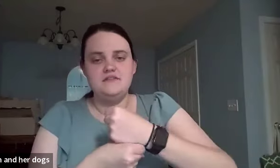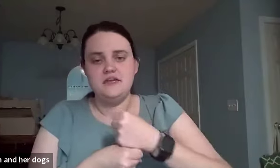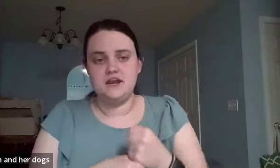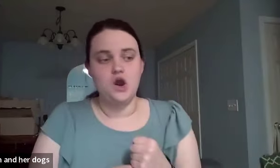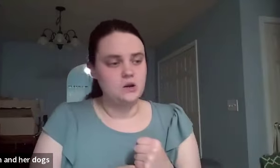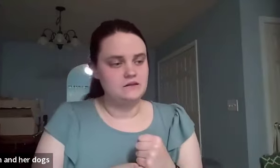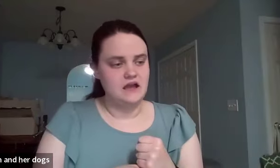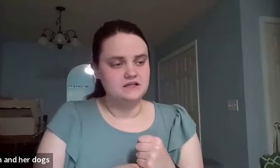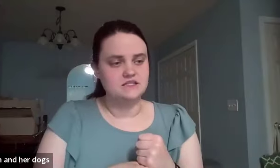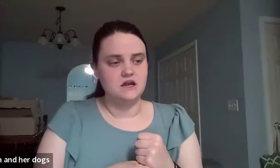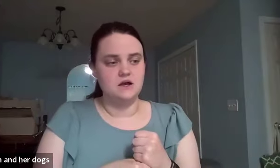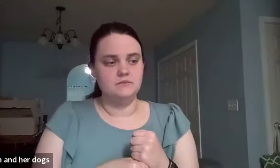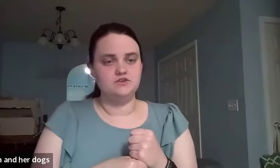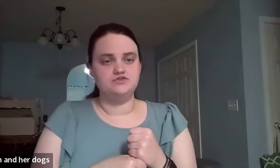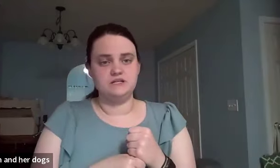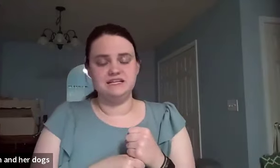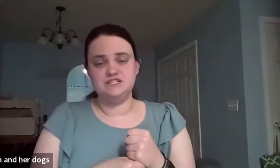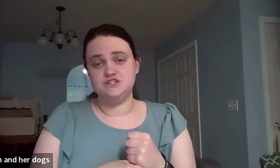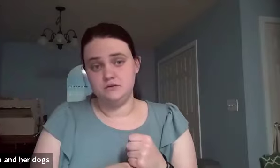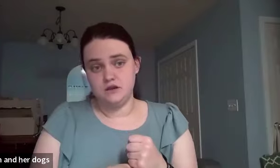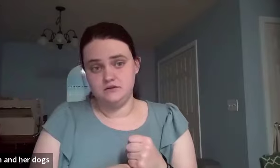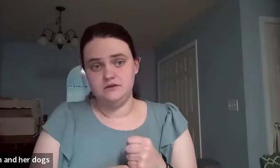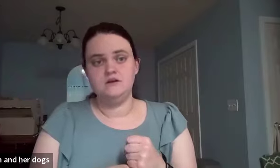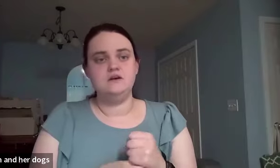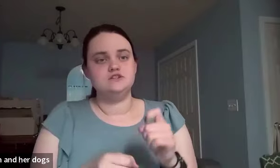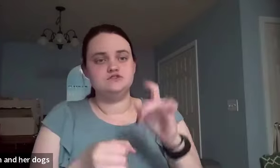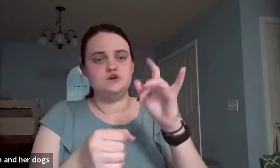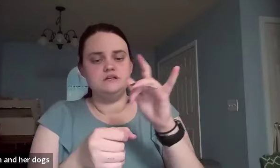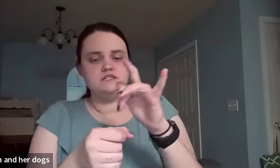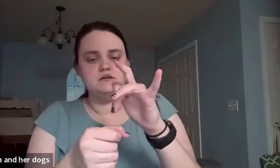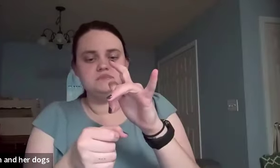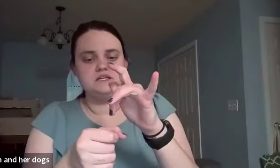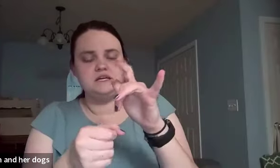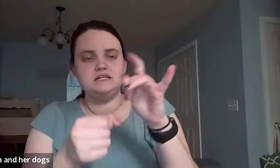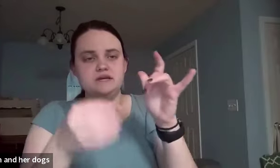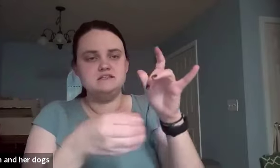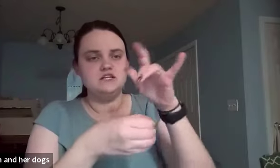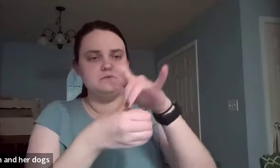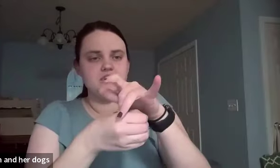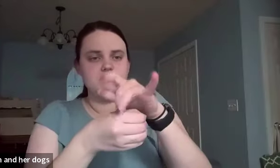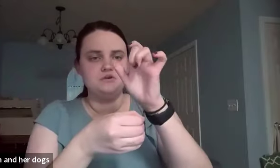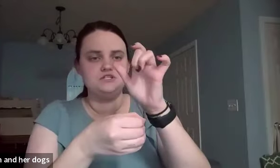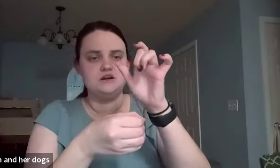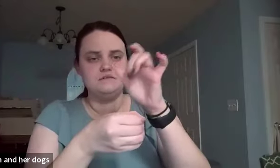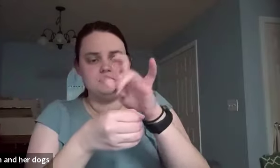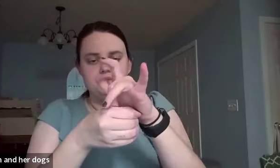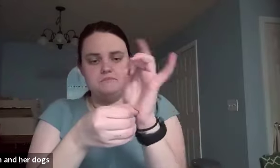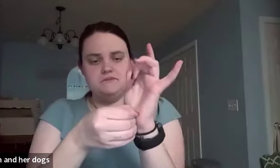And then our last drink is soda. So soda is going to be, is basically you're making the motion of popping